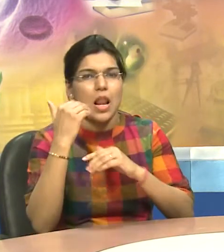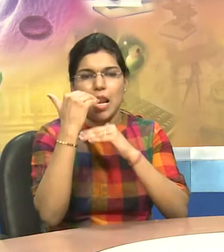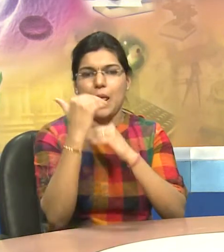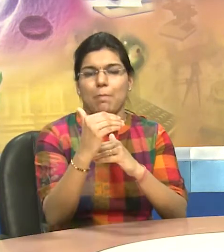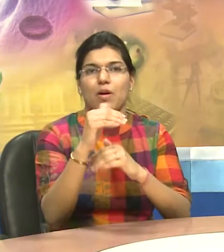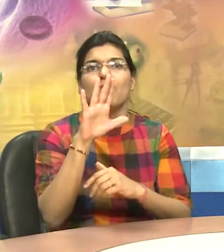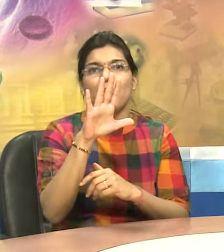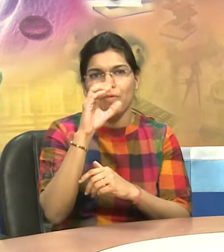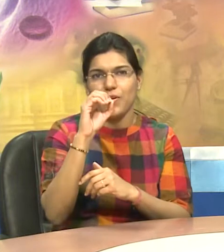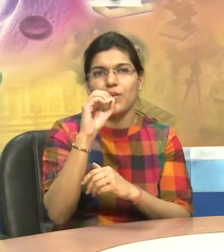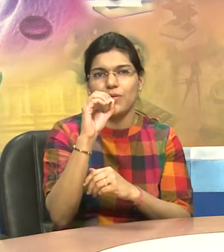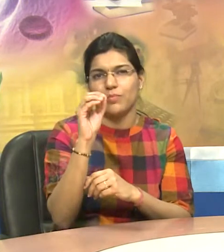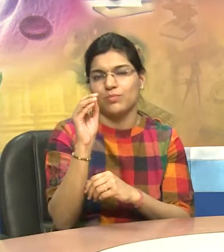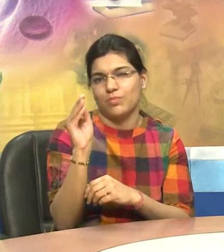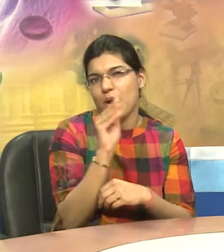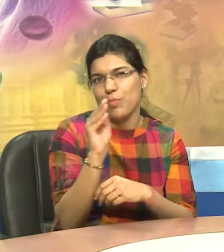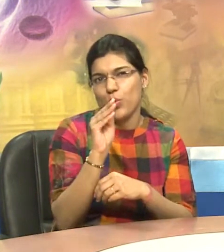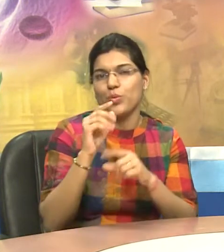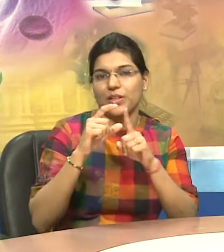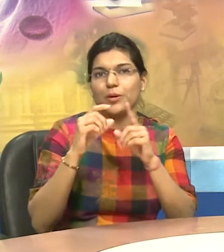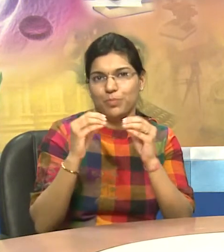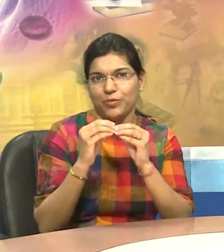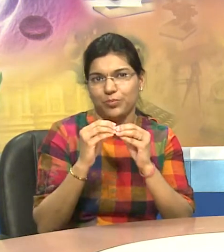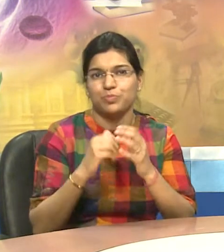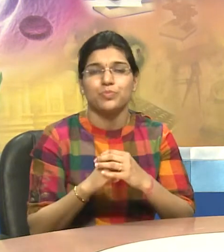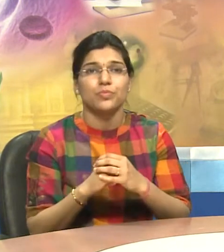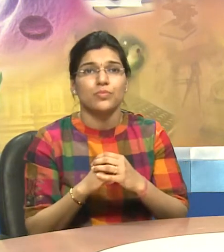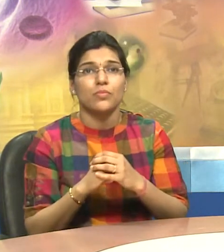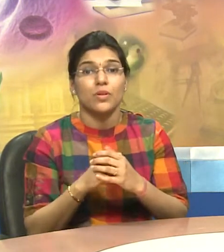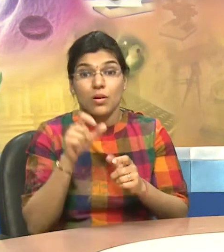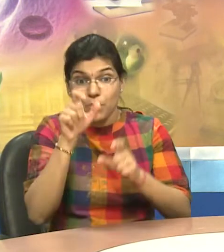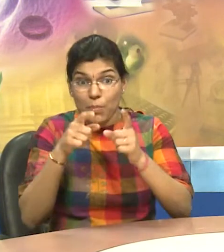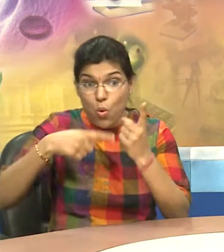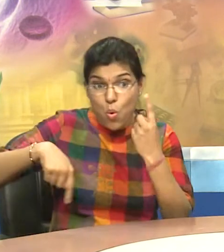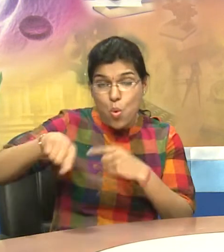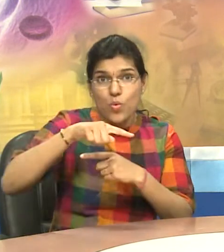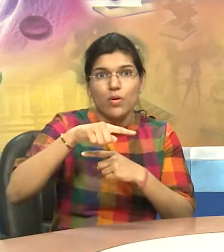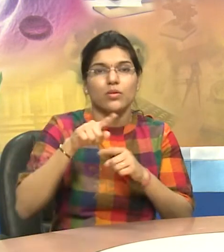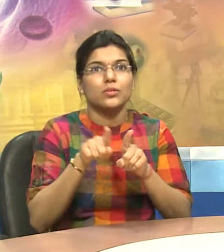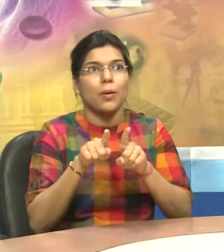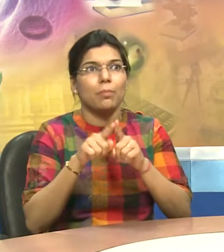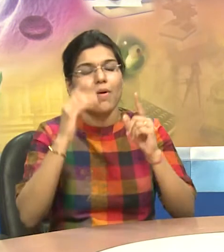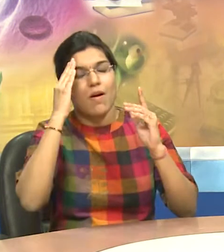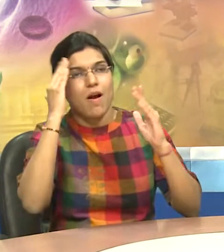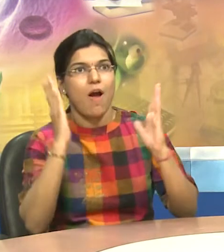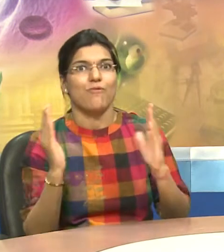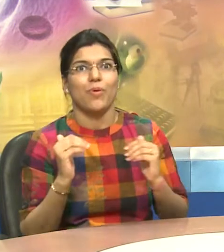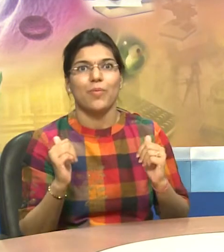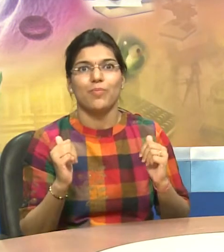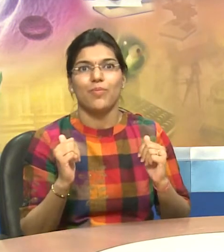Teacher speaks between 45 to 75 decibels. All the persons in the